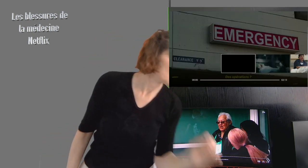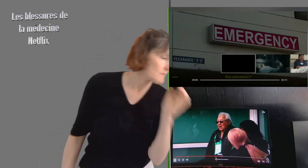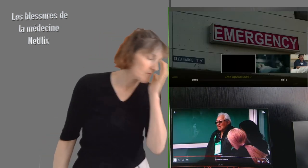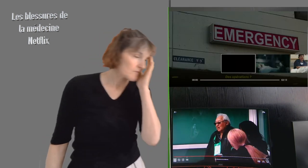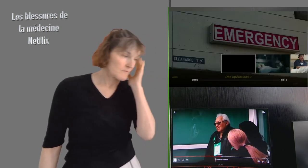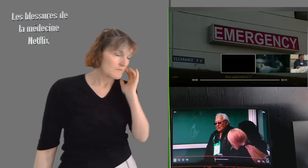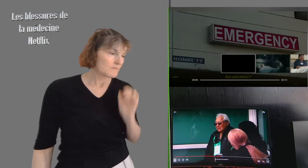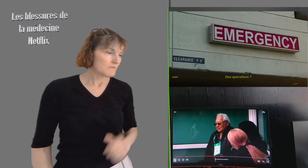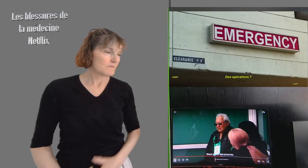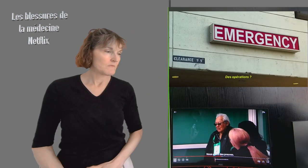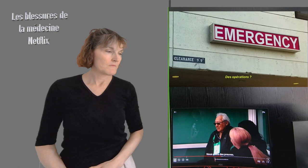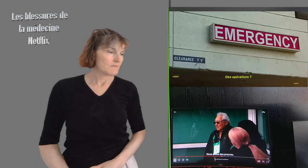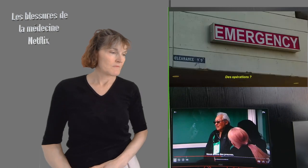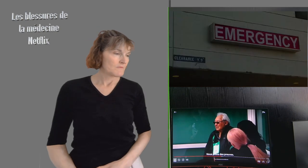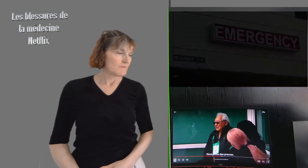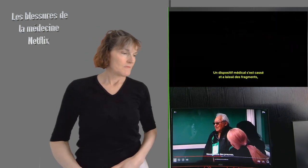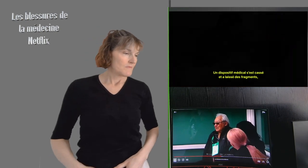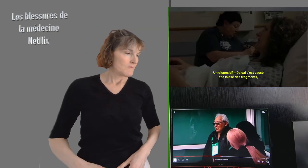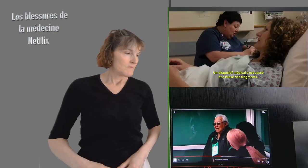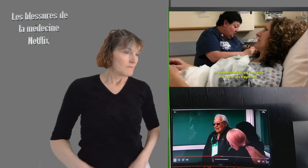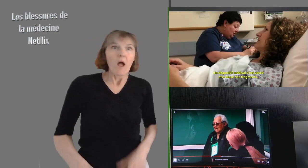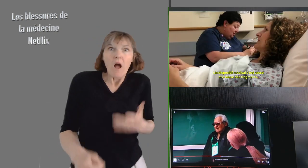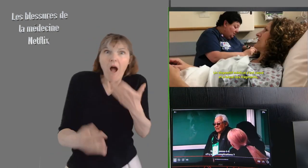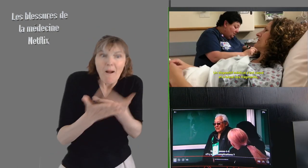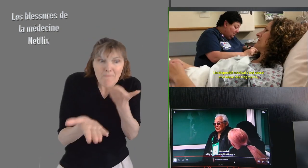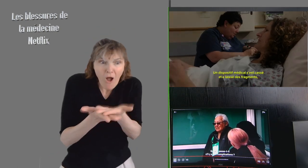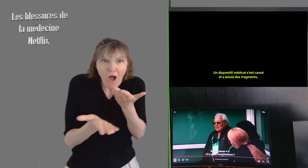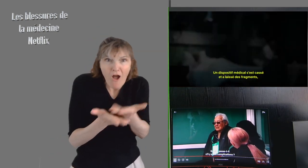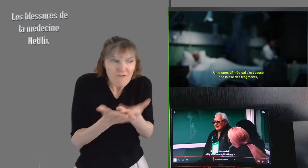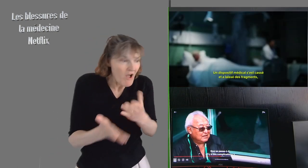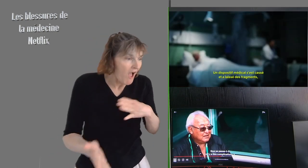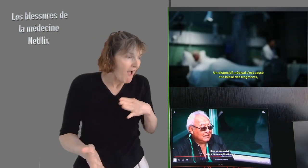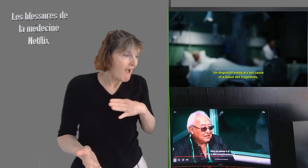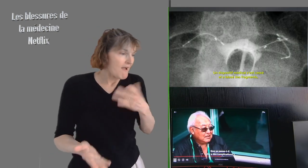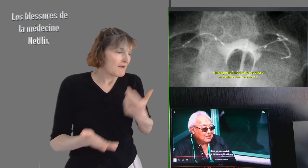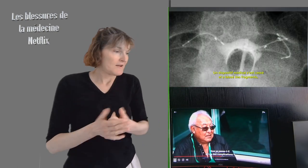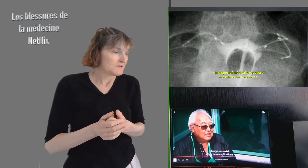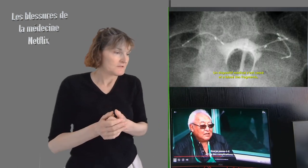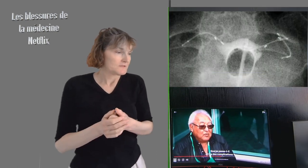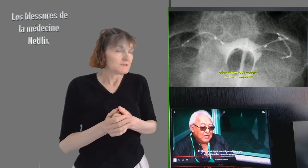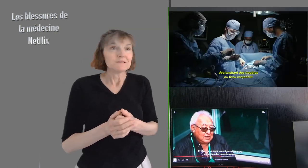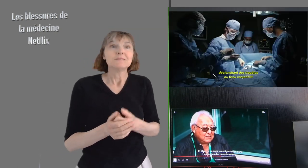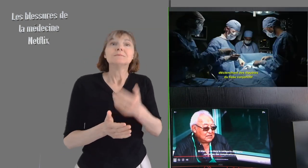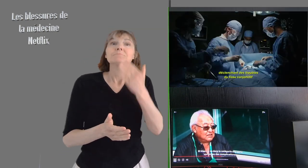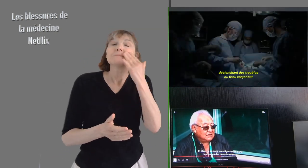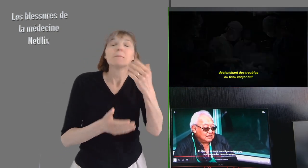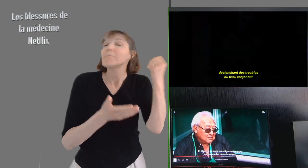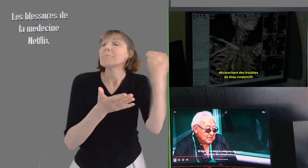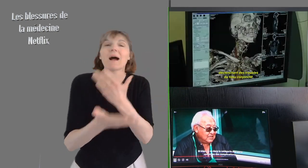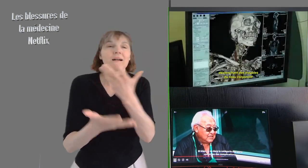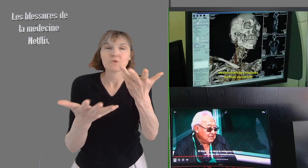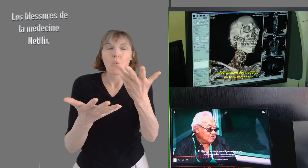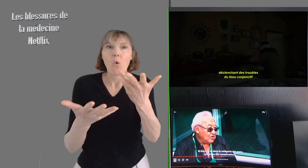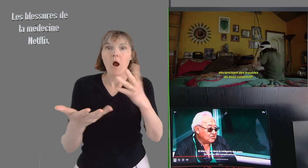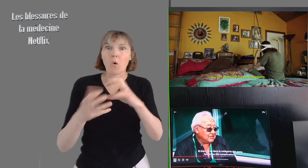No, no. We have proof. What happens in case of complications? Well, complications, it happens.